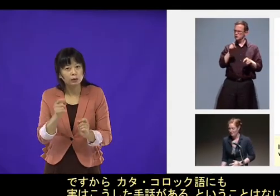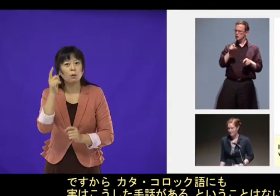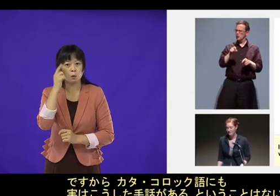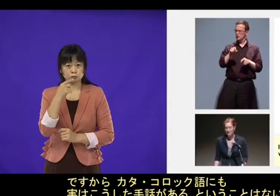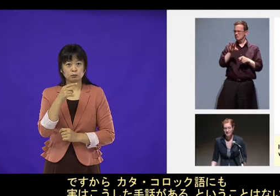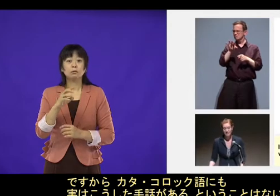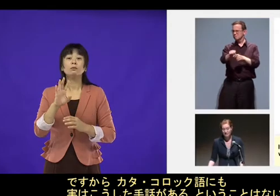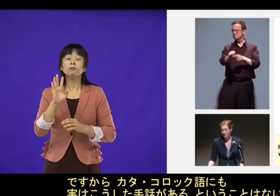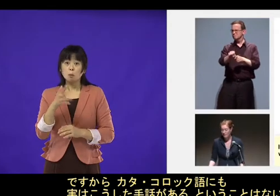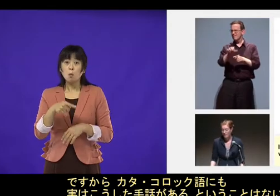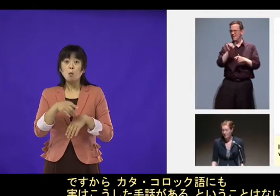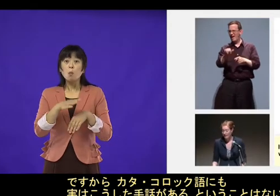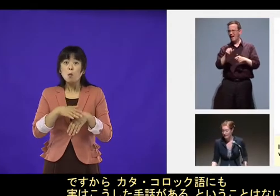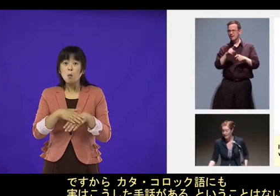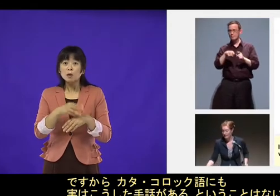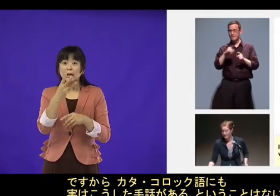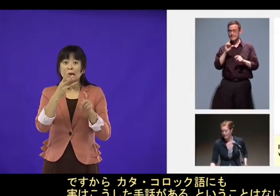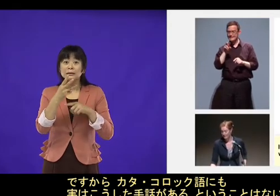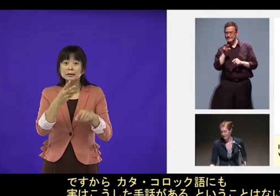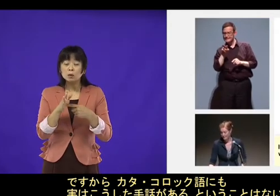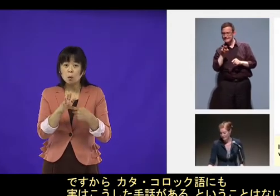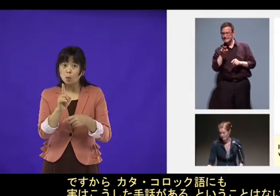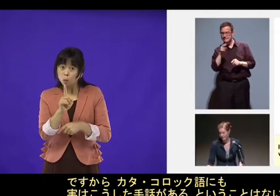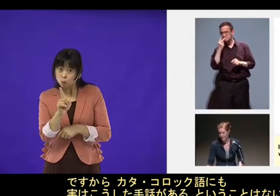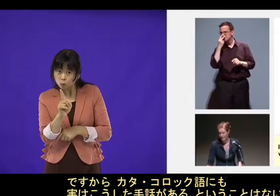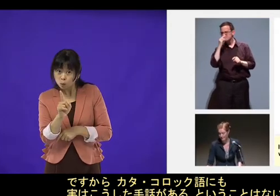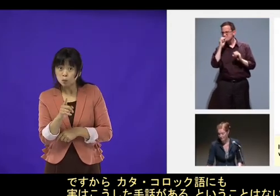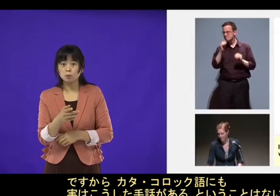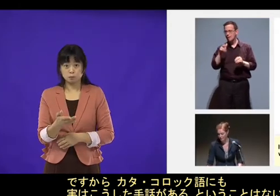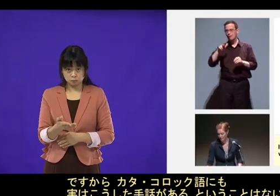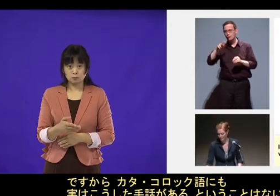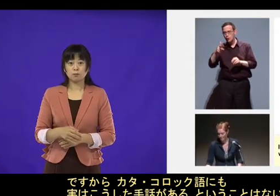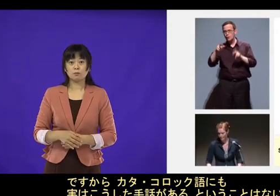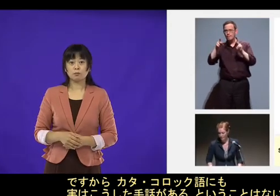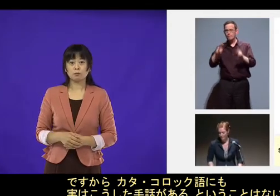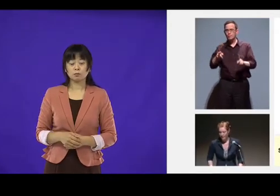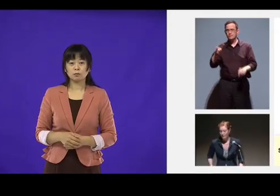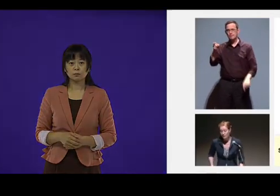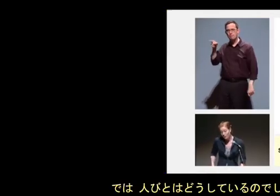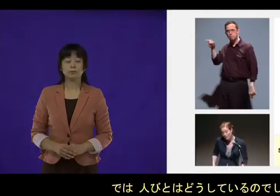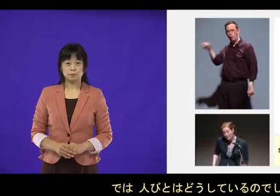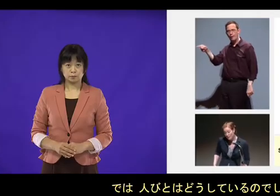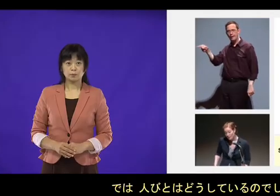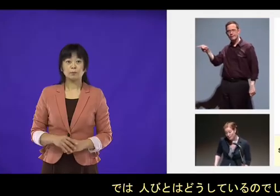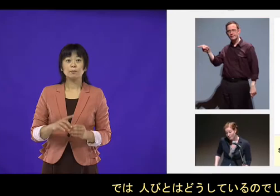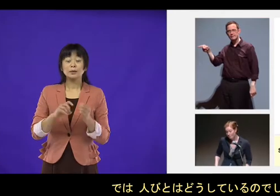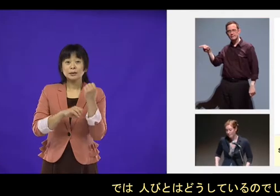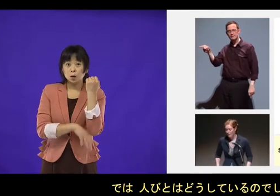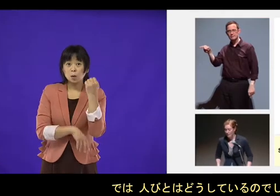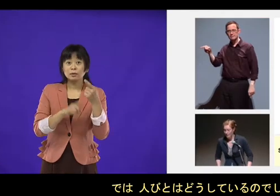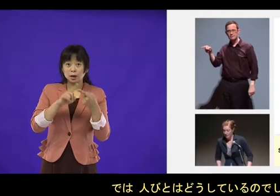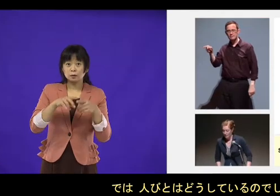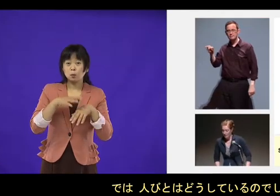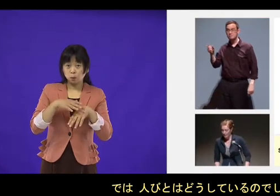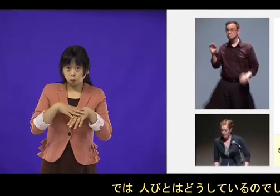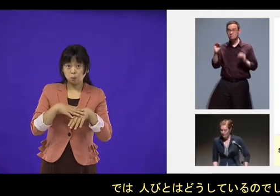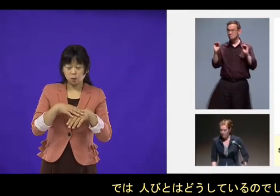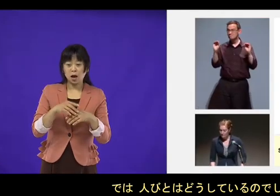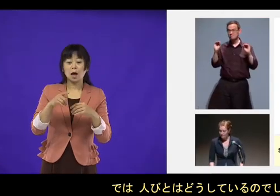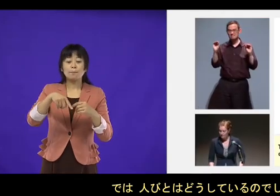it's extremely unlikely that it really exists within Katakolok. So what do people do?